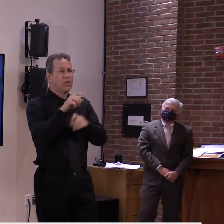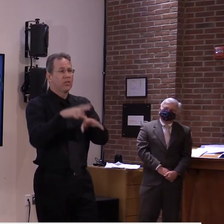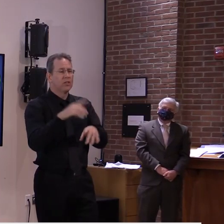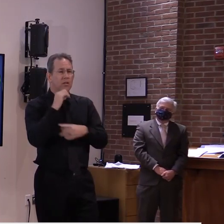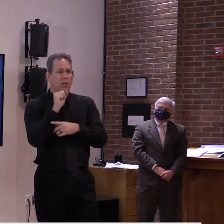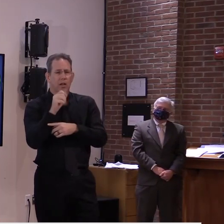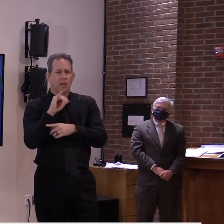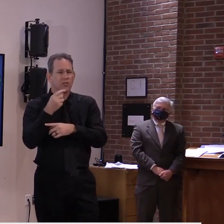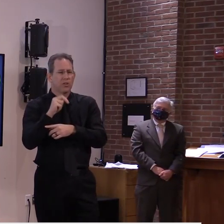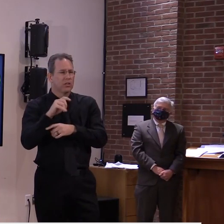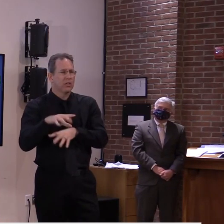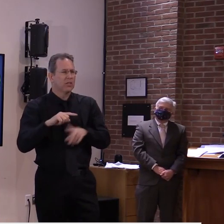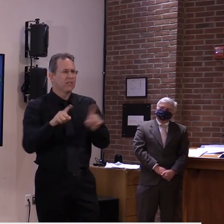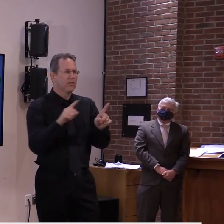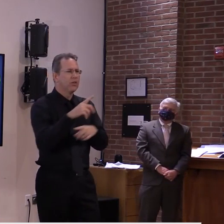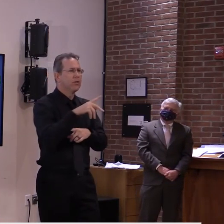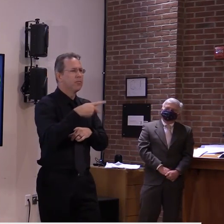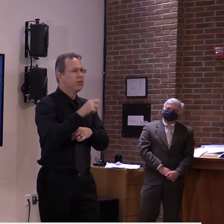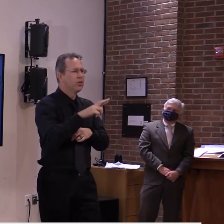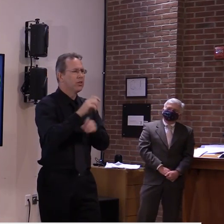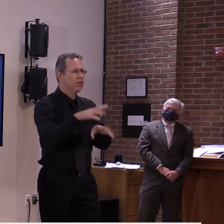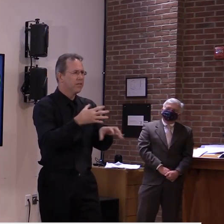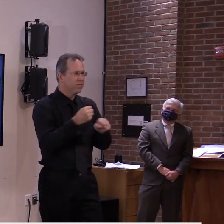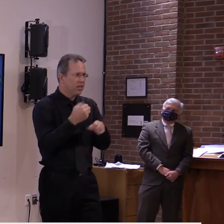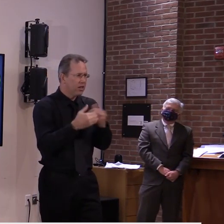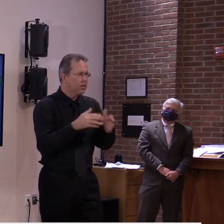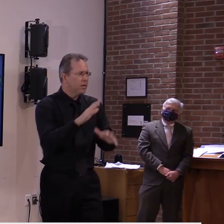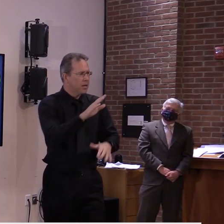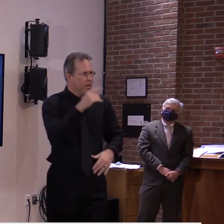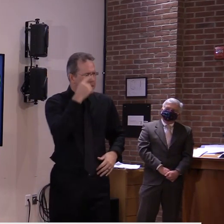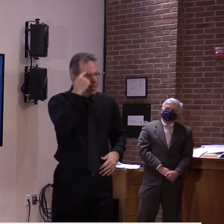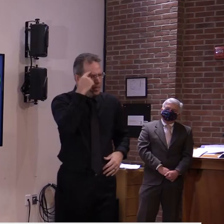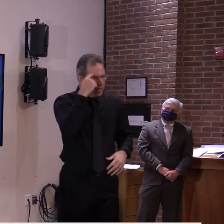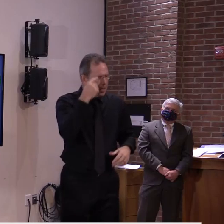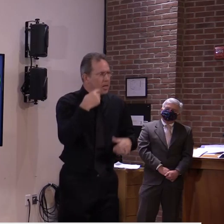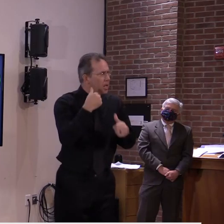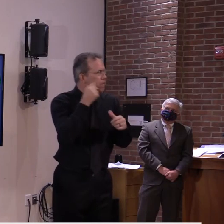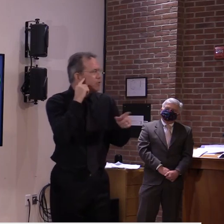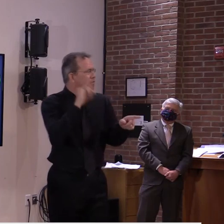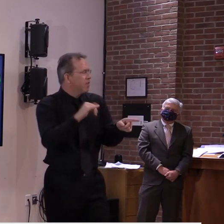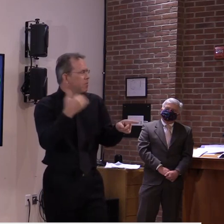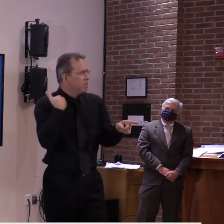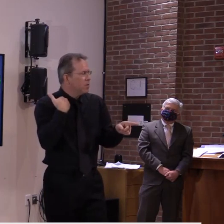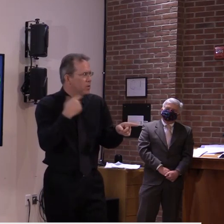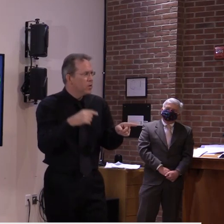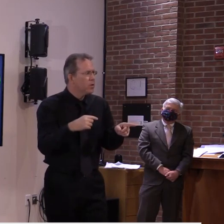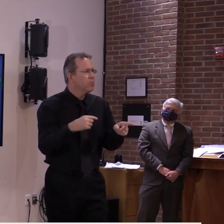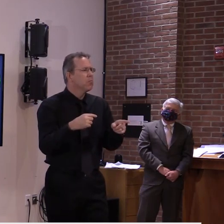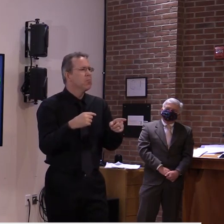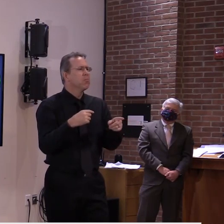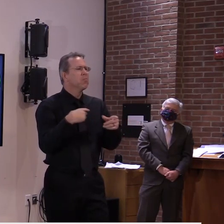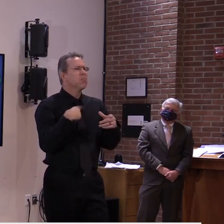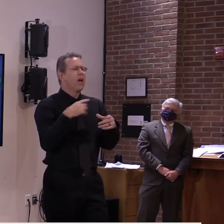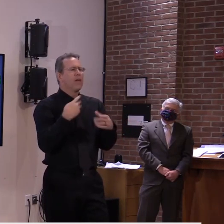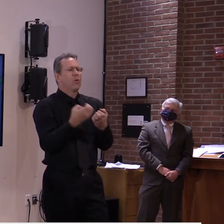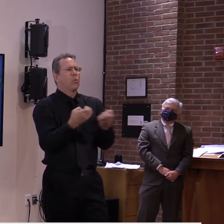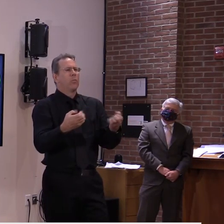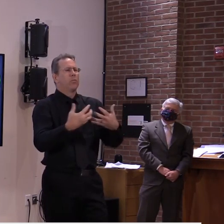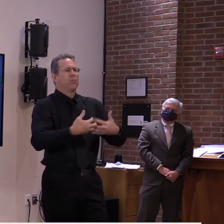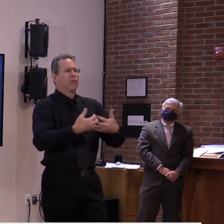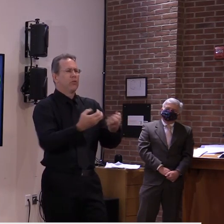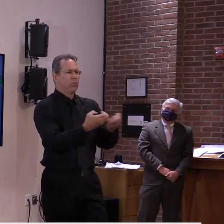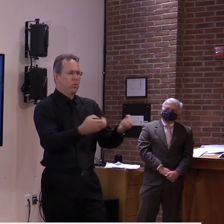I can't even think of how many months ago it was, where we had a piece of equipment that the federal government had shipped to